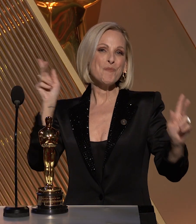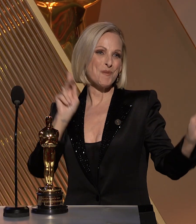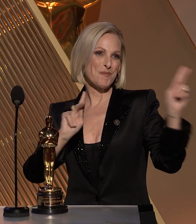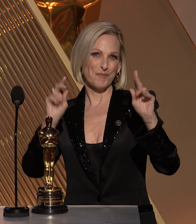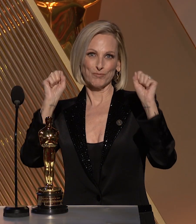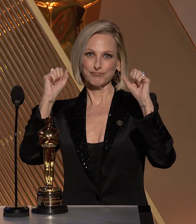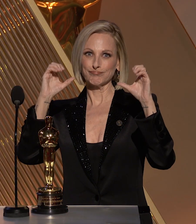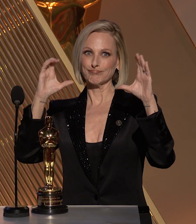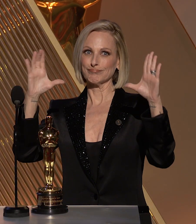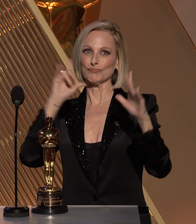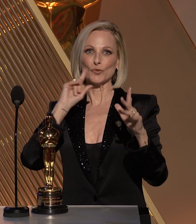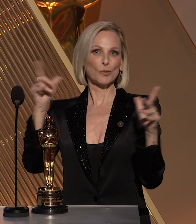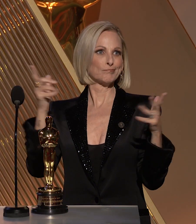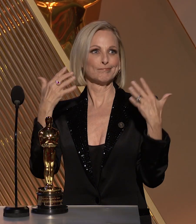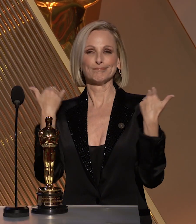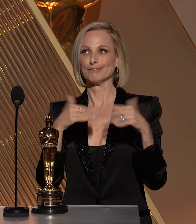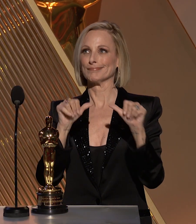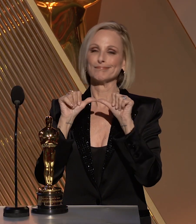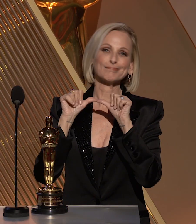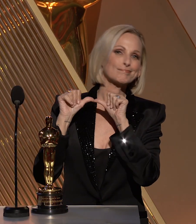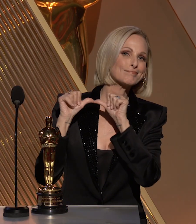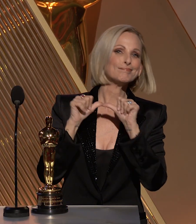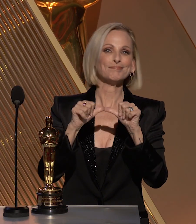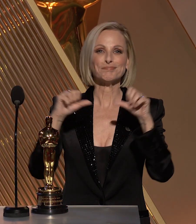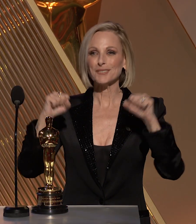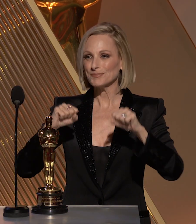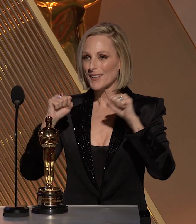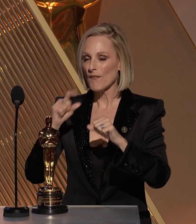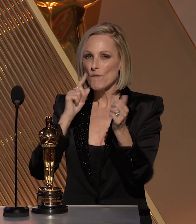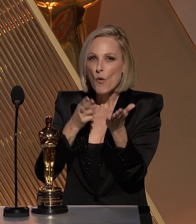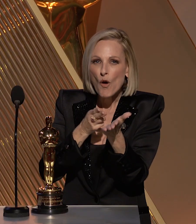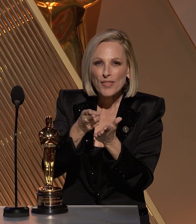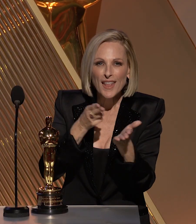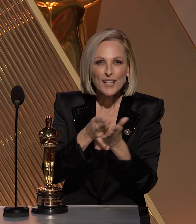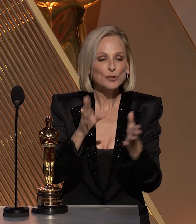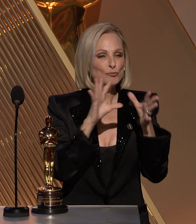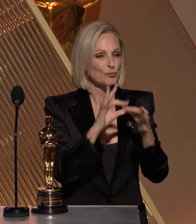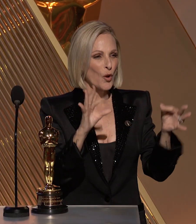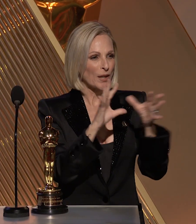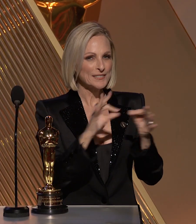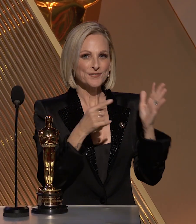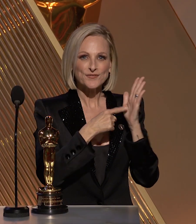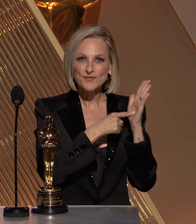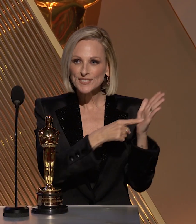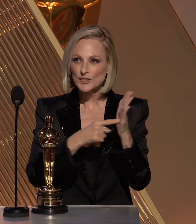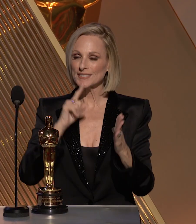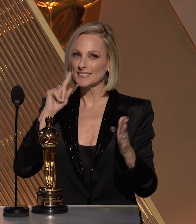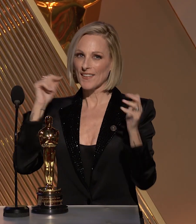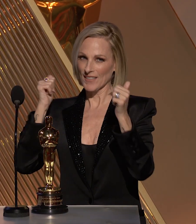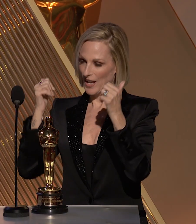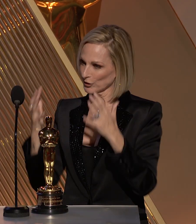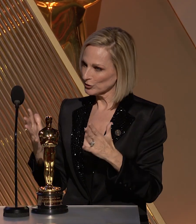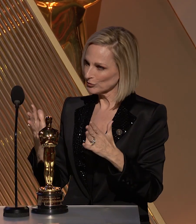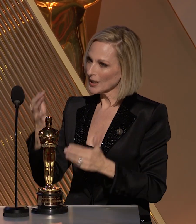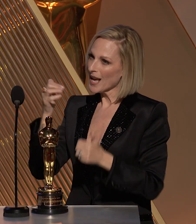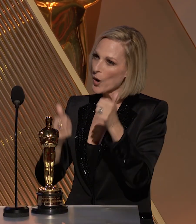Lesser God, opened people's eyes to the endless possibilities of authentic stories featuring deaf actors,